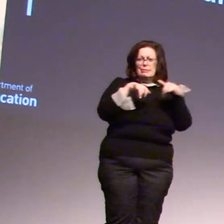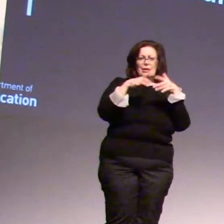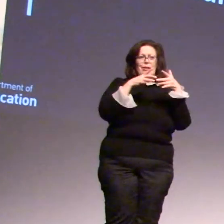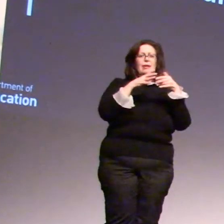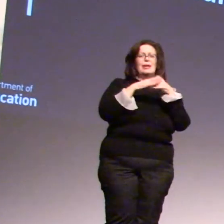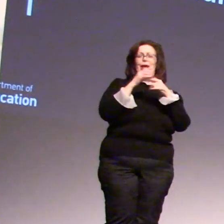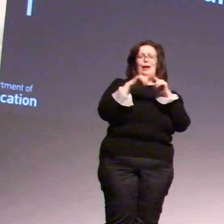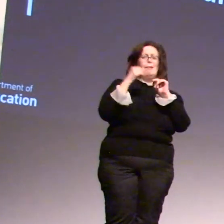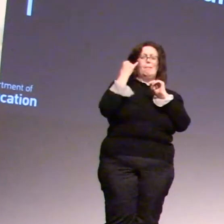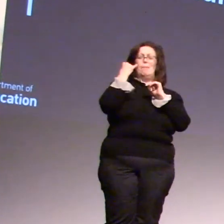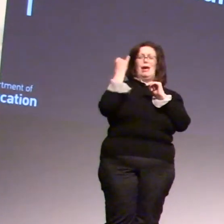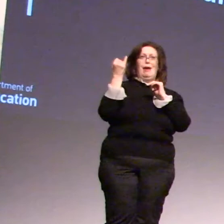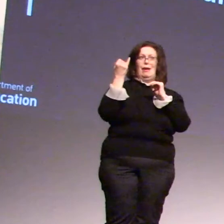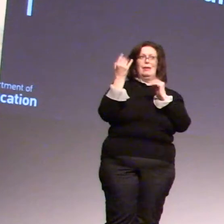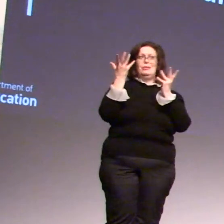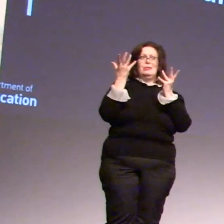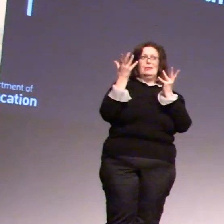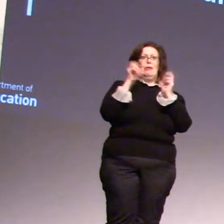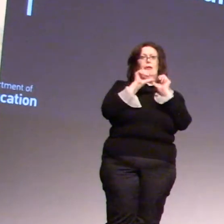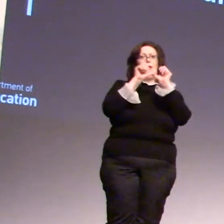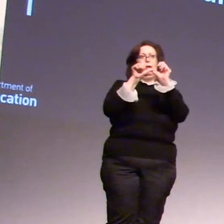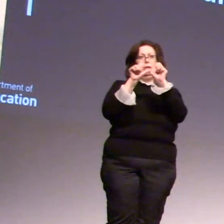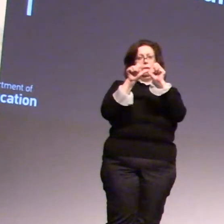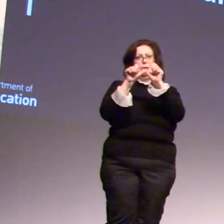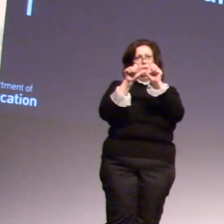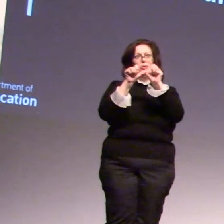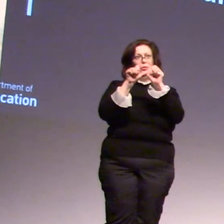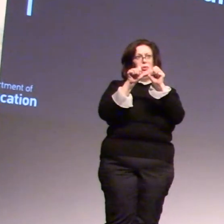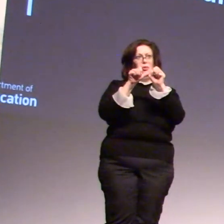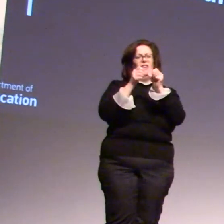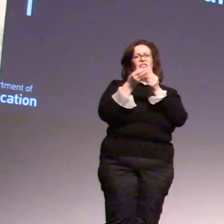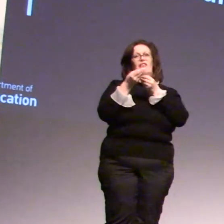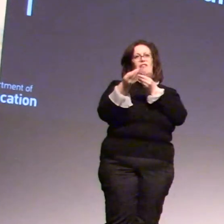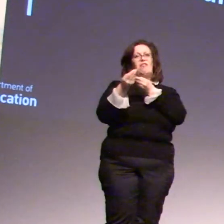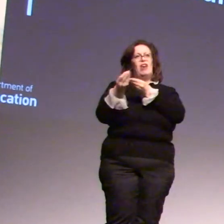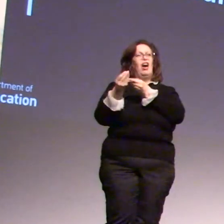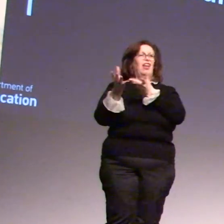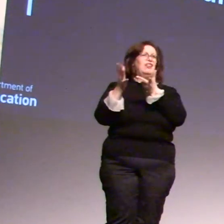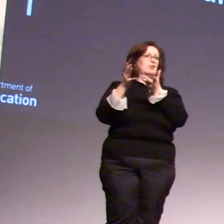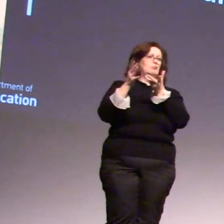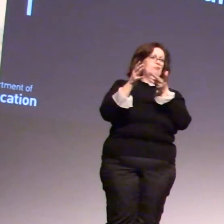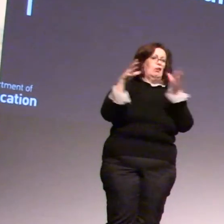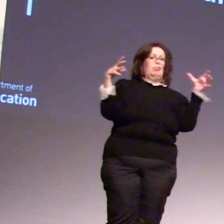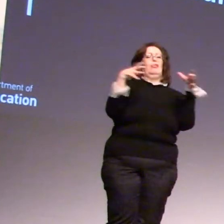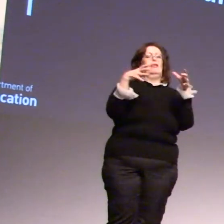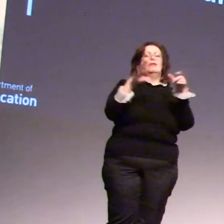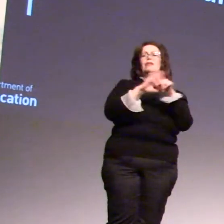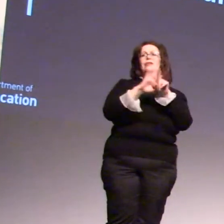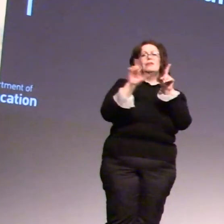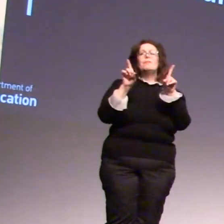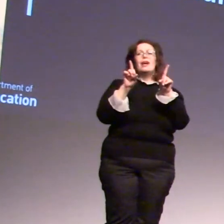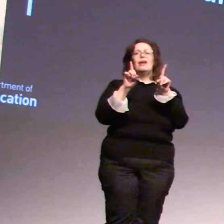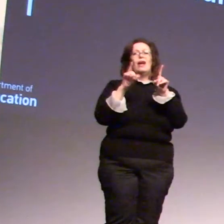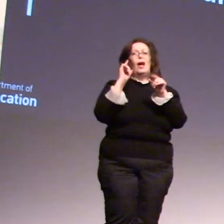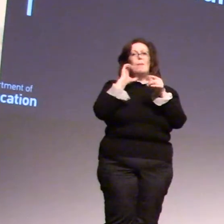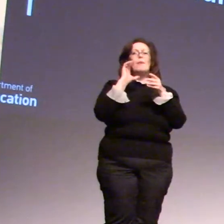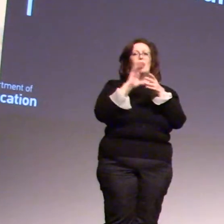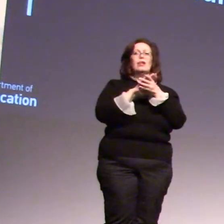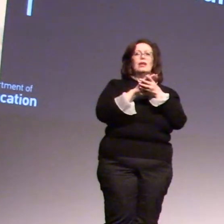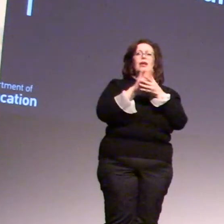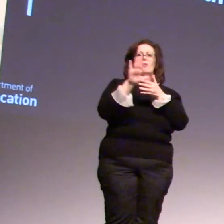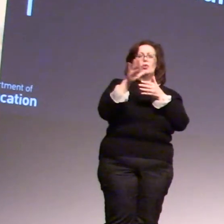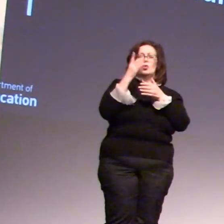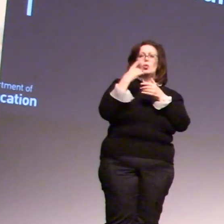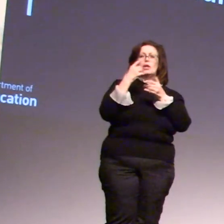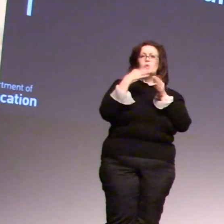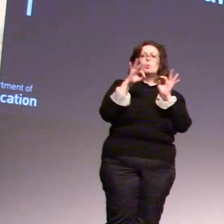can't imagine we're not going to continue to hear that. So I think it's an important consideration and certainly one that I do believe this process will help elevate how to address